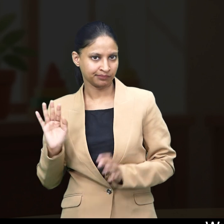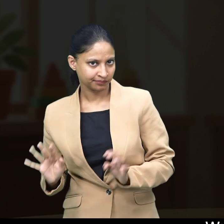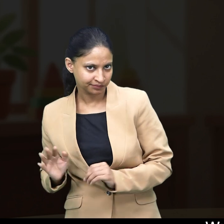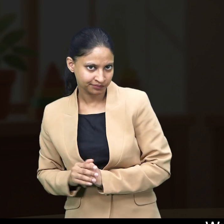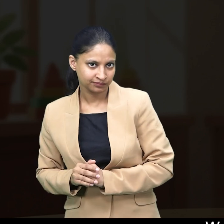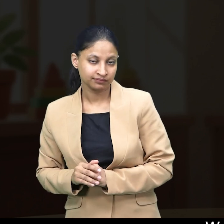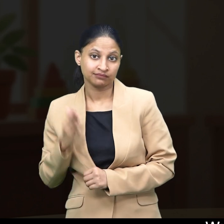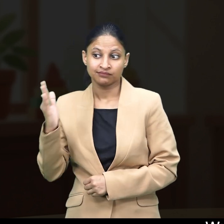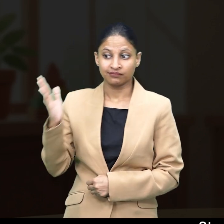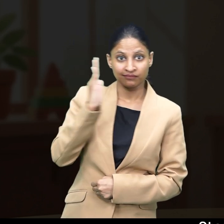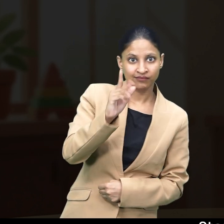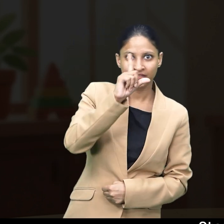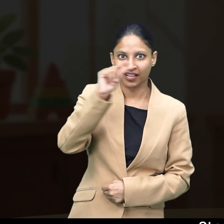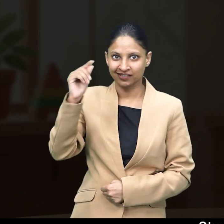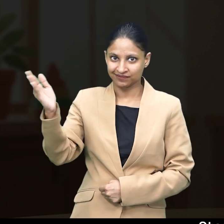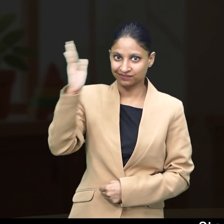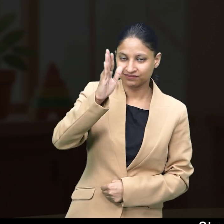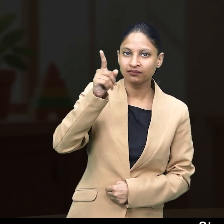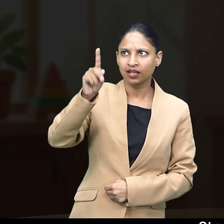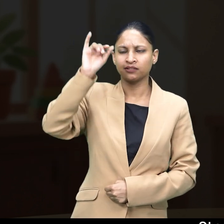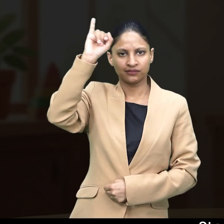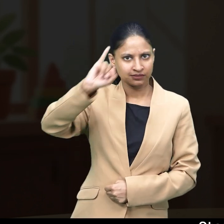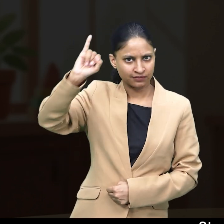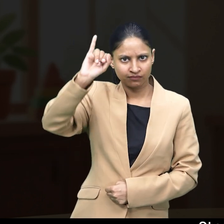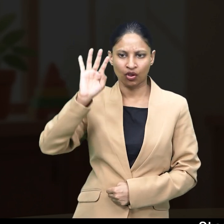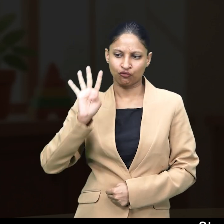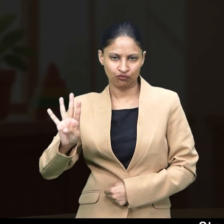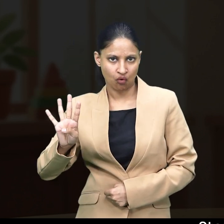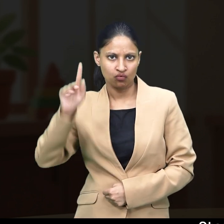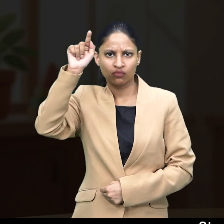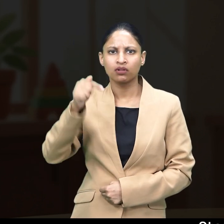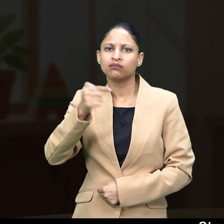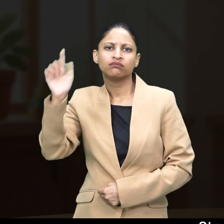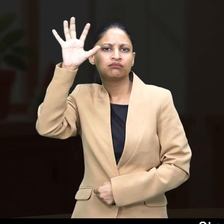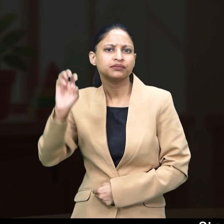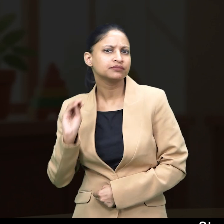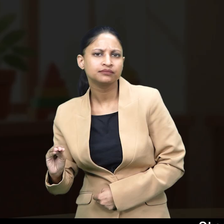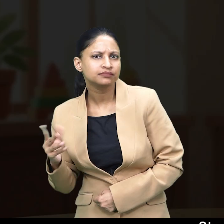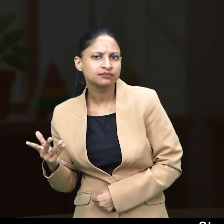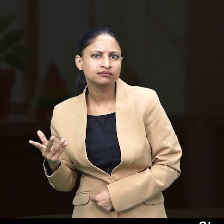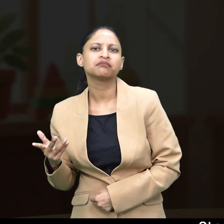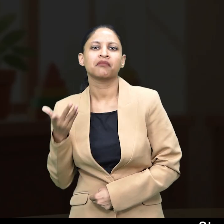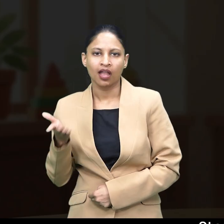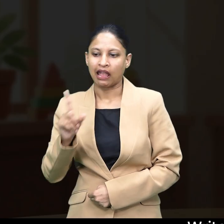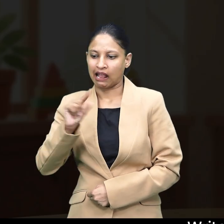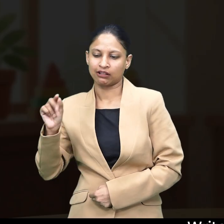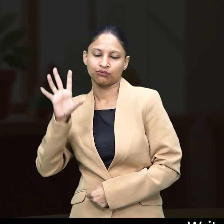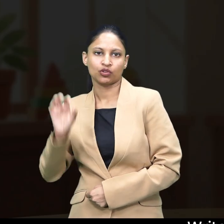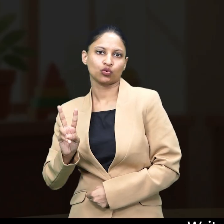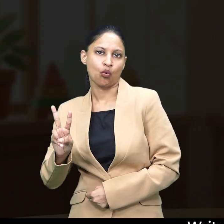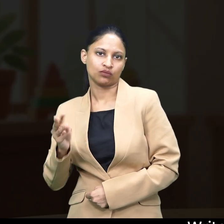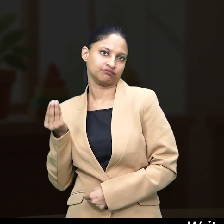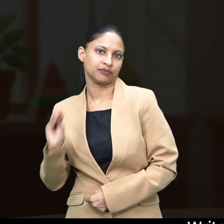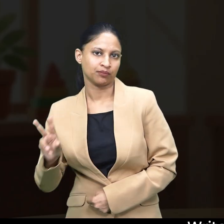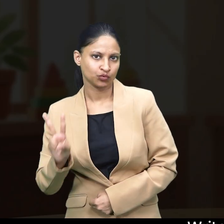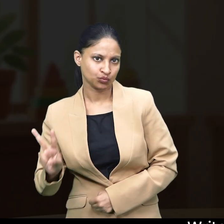place. Step 3. Hundreds. 6 minus 4 equals to 2. Write 2